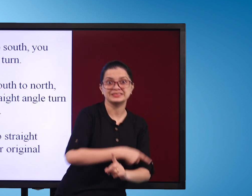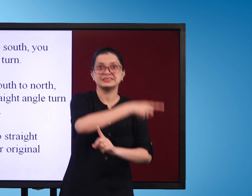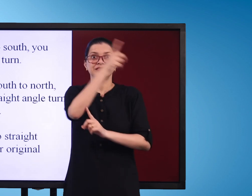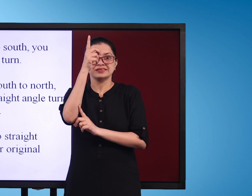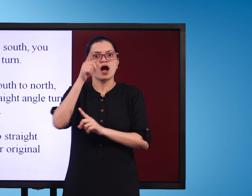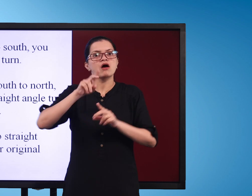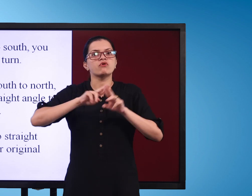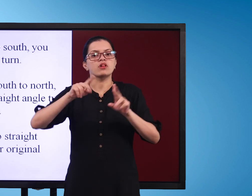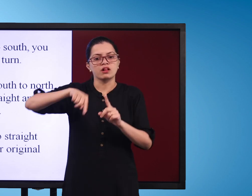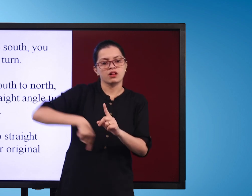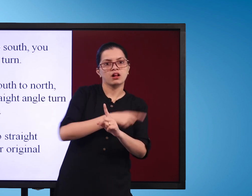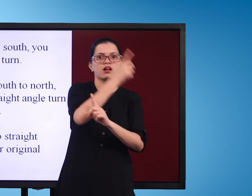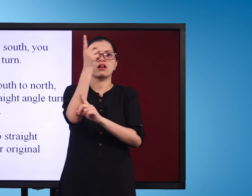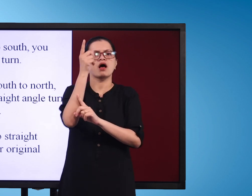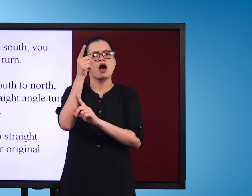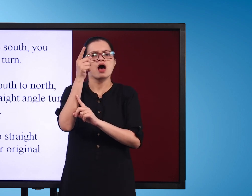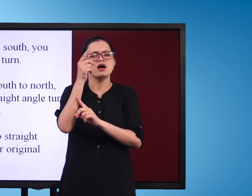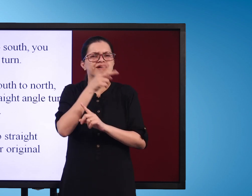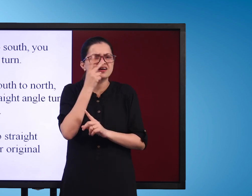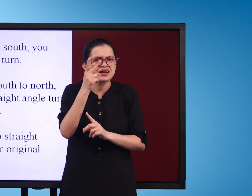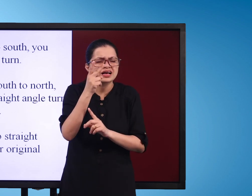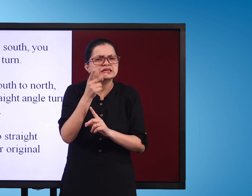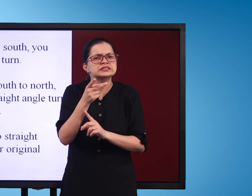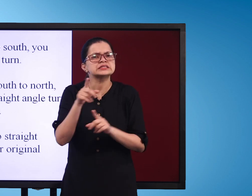you took another straight angle turn in the same direction.